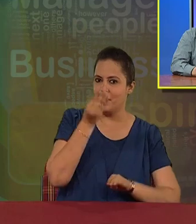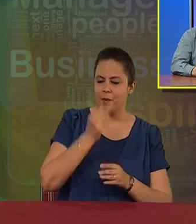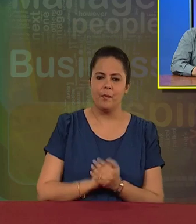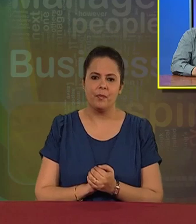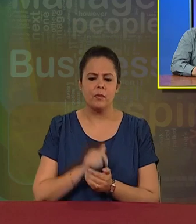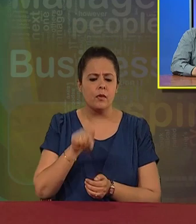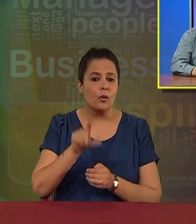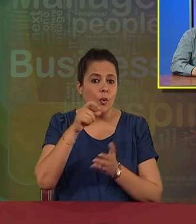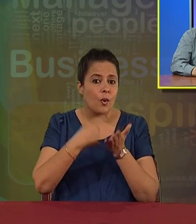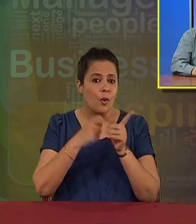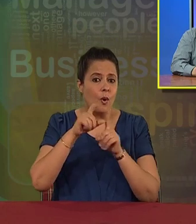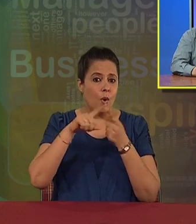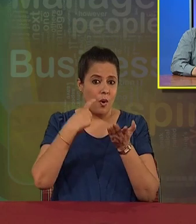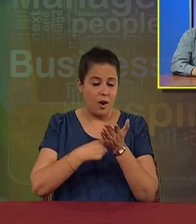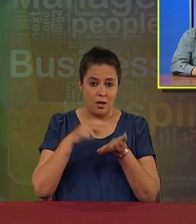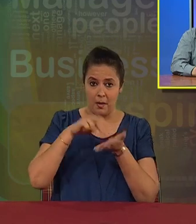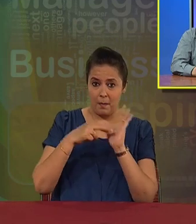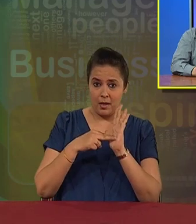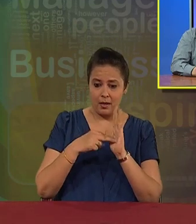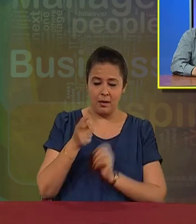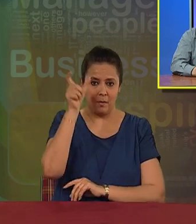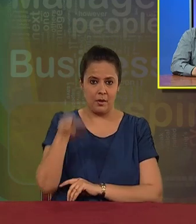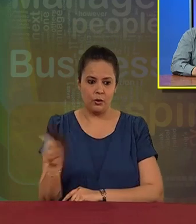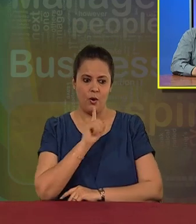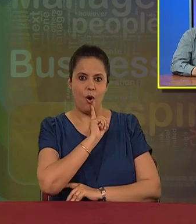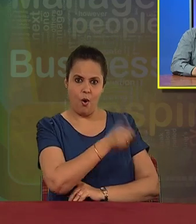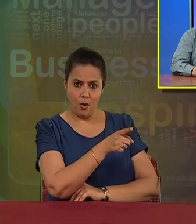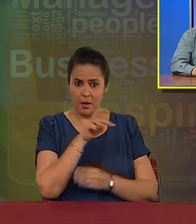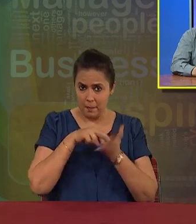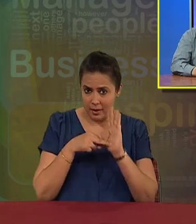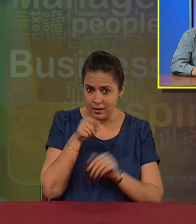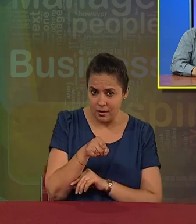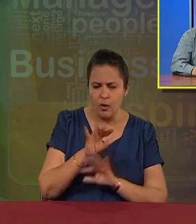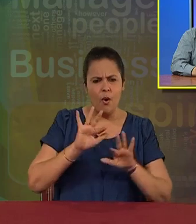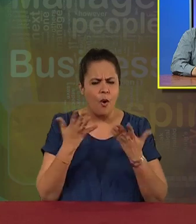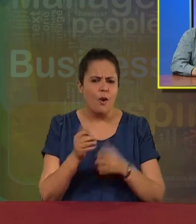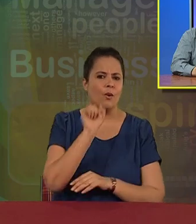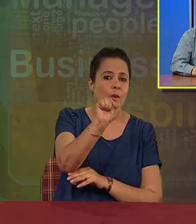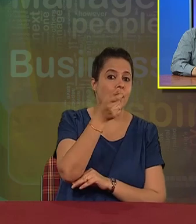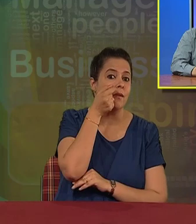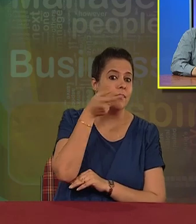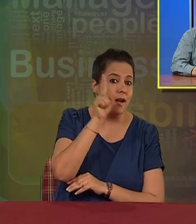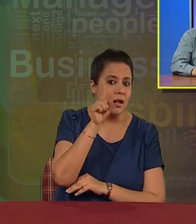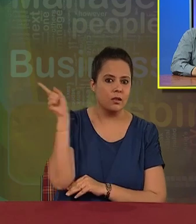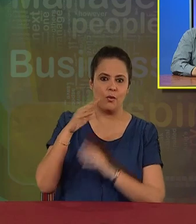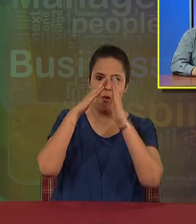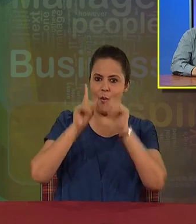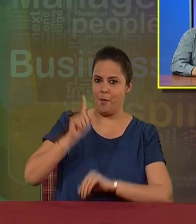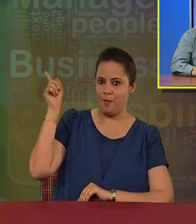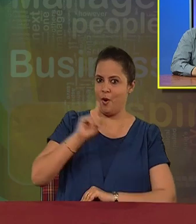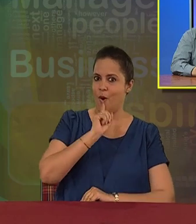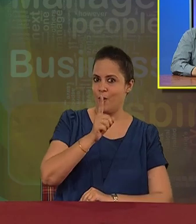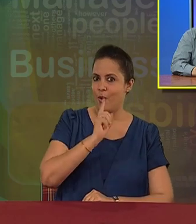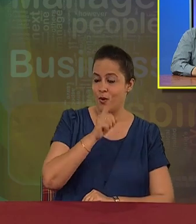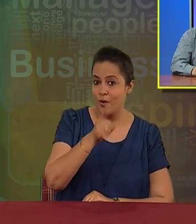order doesn't mean the order is given by a person to another person, or your father is giving order to you at home.